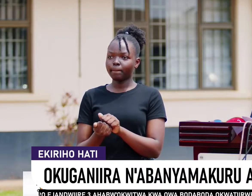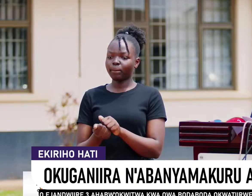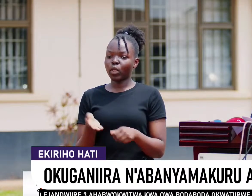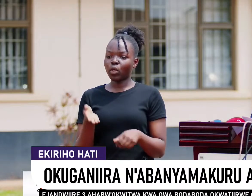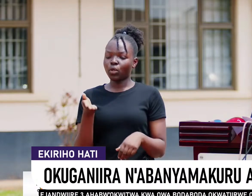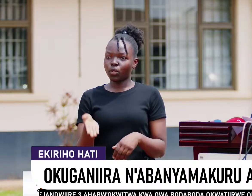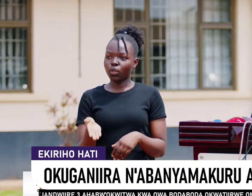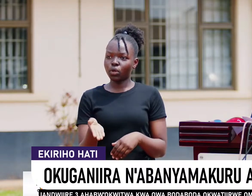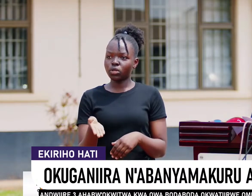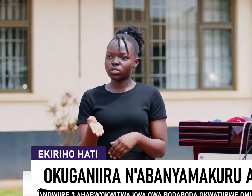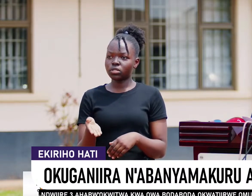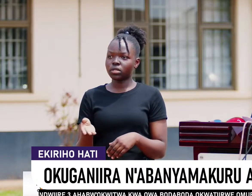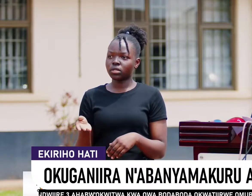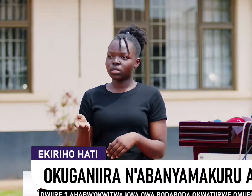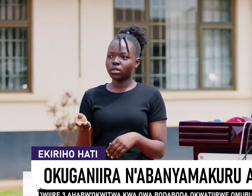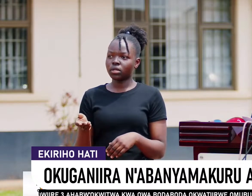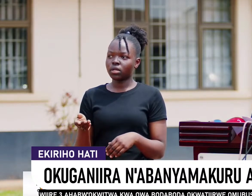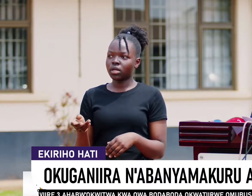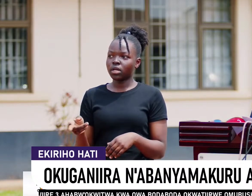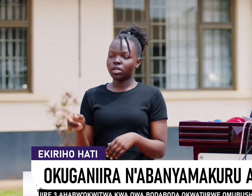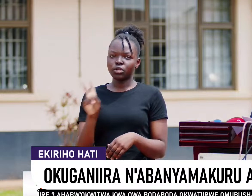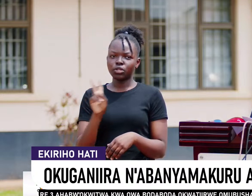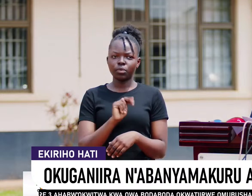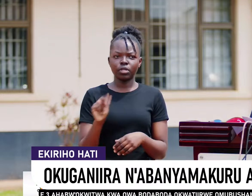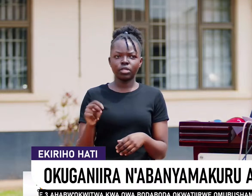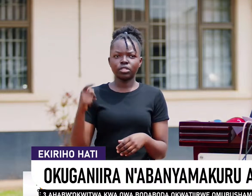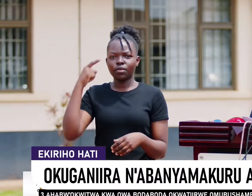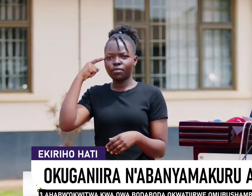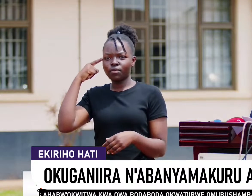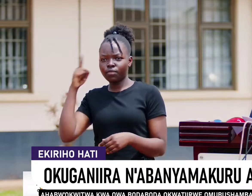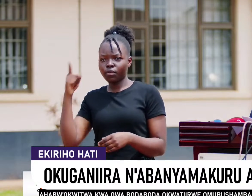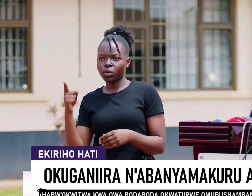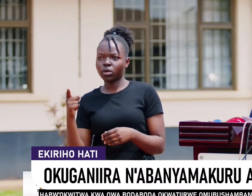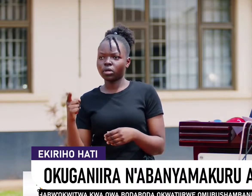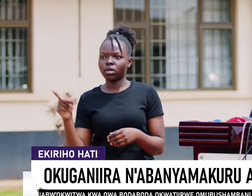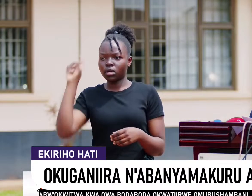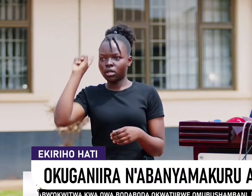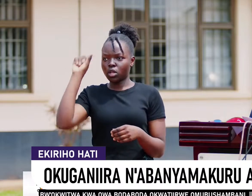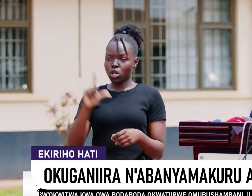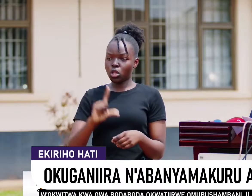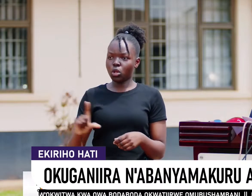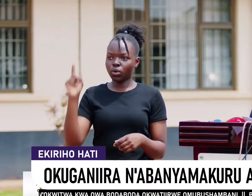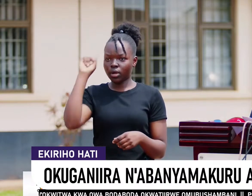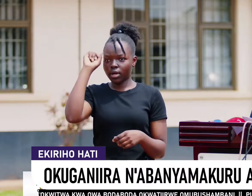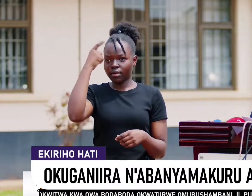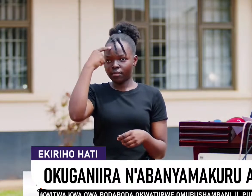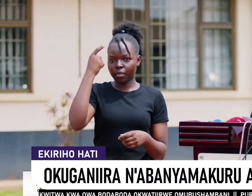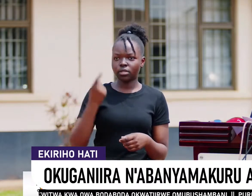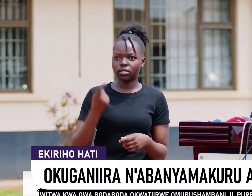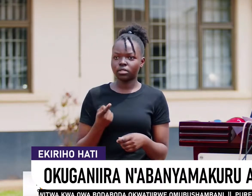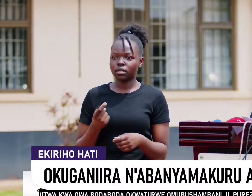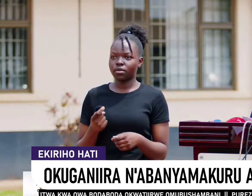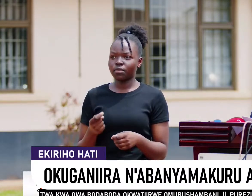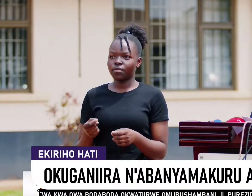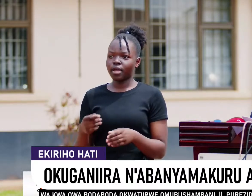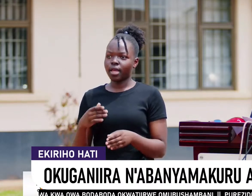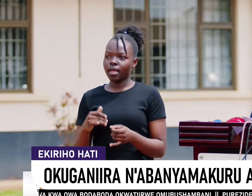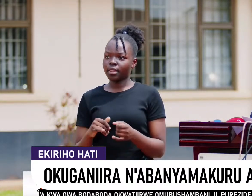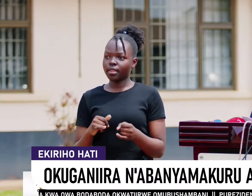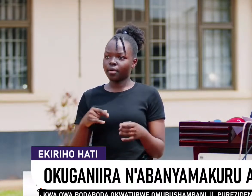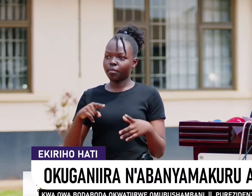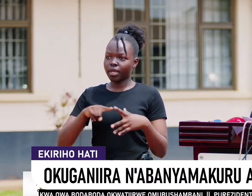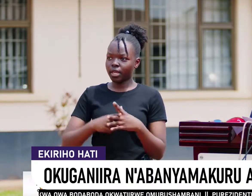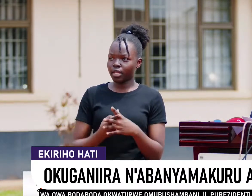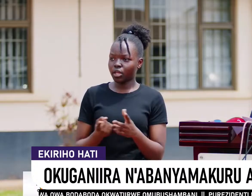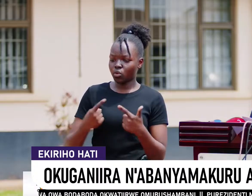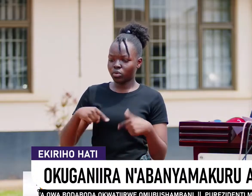abagenda okwesunsulamu mu bifo bya gavumenti z'ebitundu mu lubereberye twali tugambye nti kino